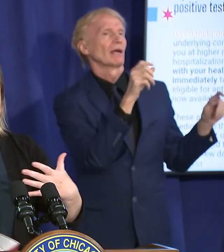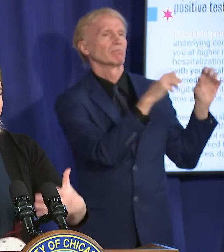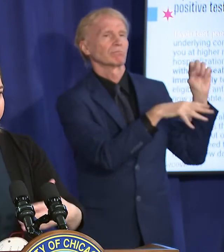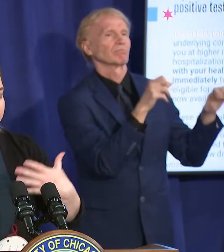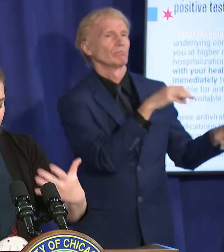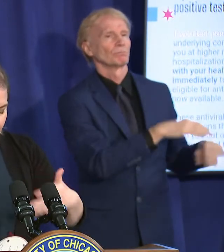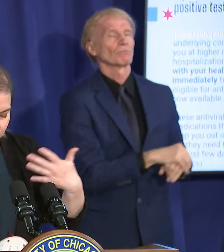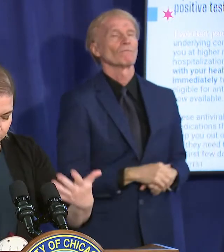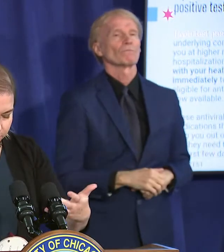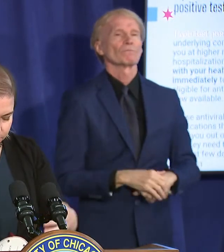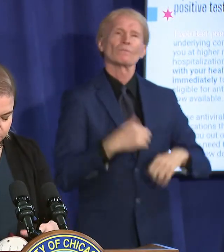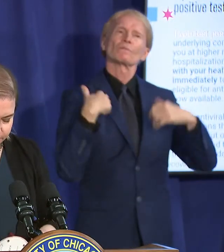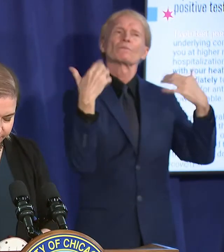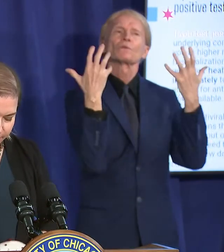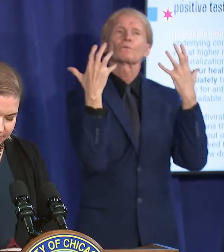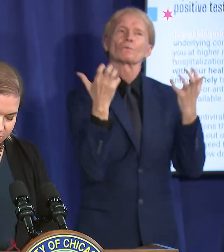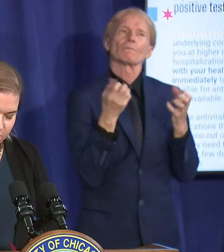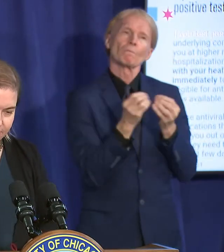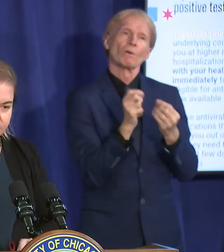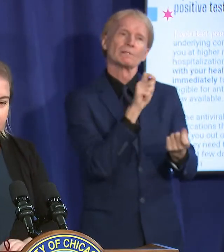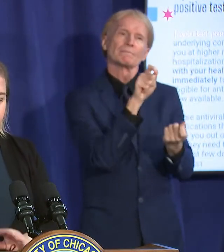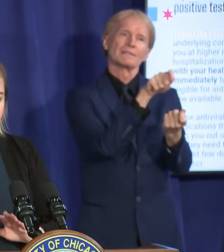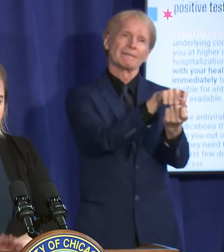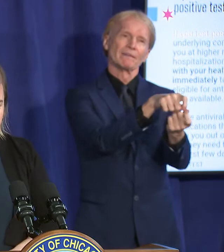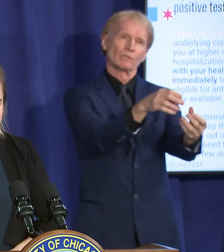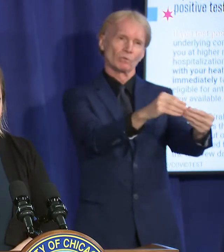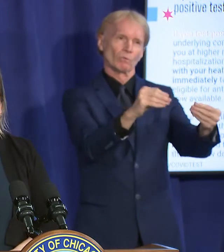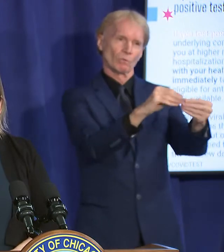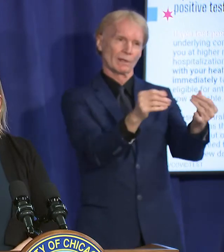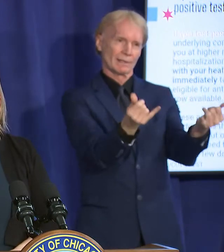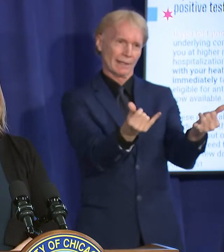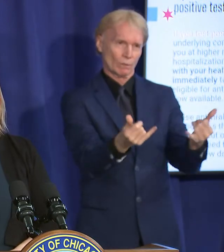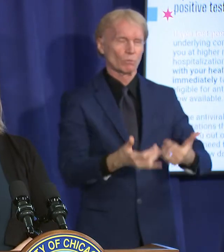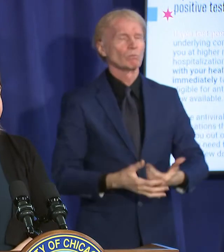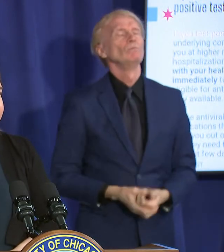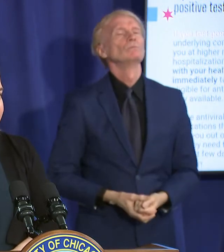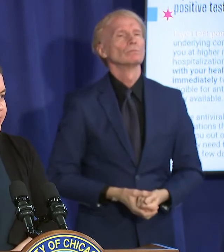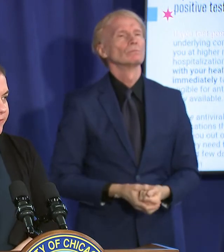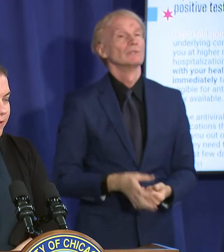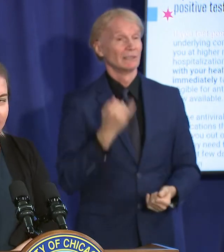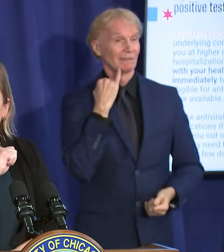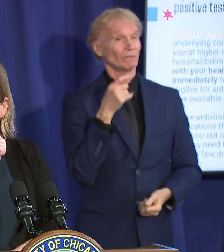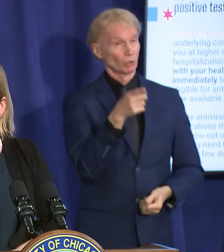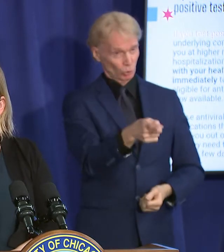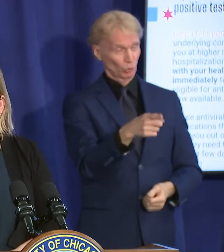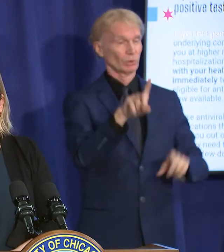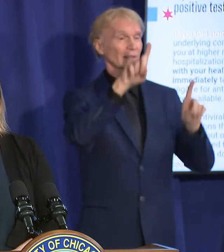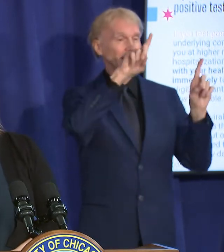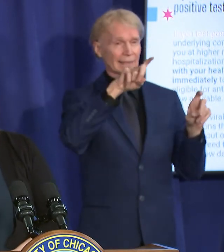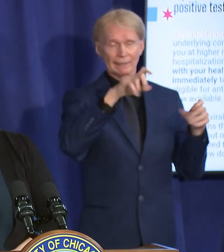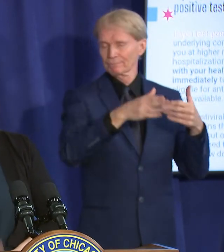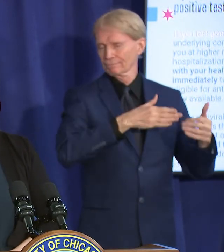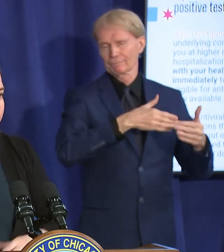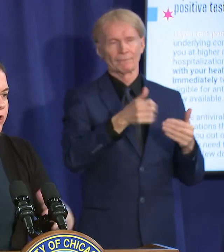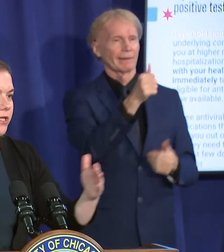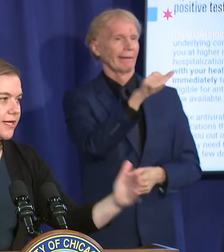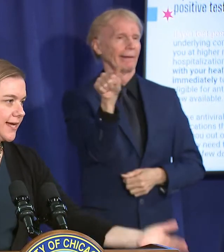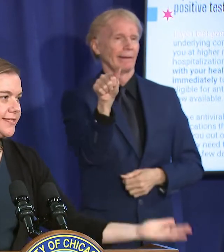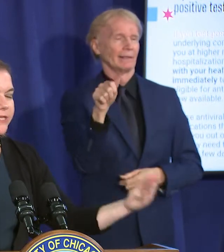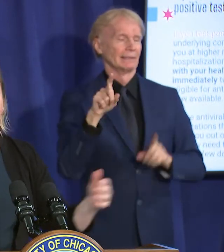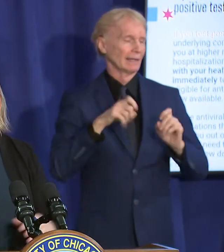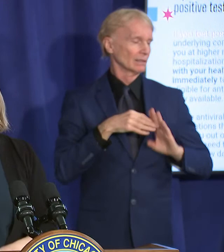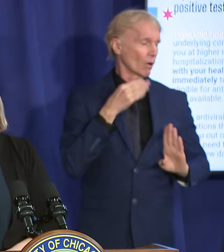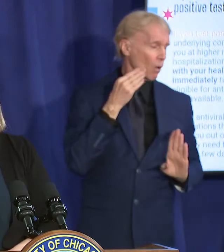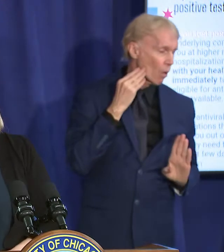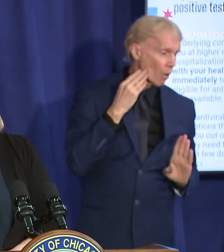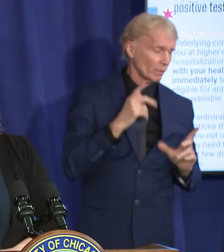little bit of a more specific message on this. First of all, if you take a test, an at-home test, a test at school, a